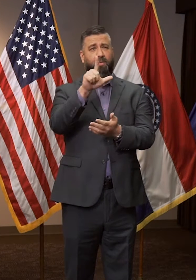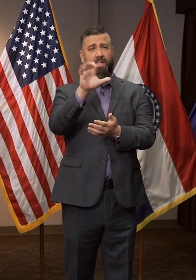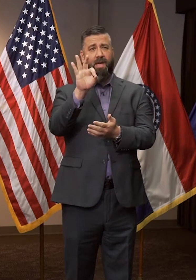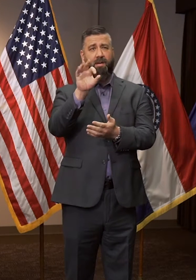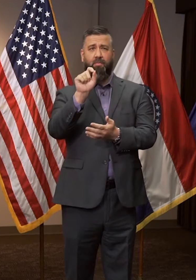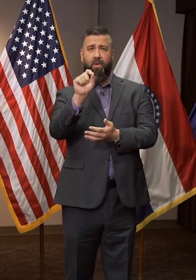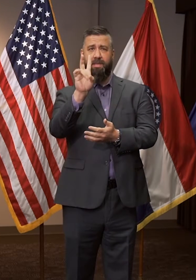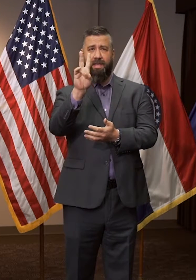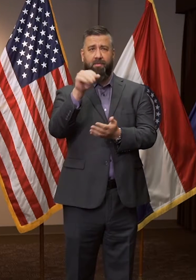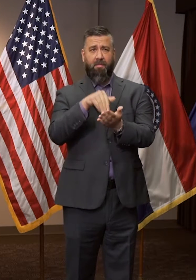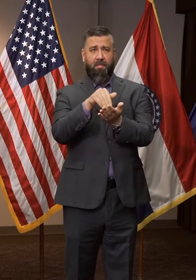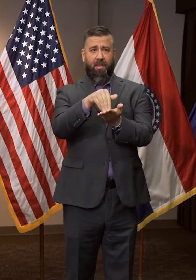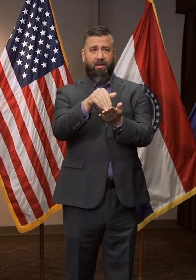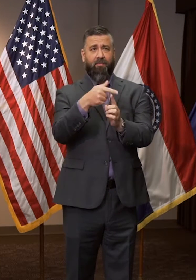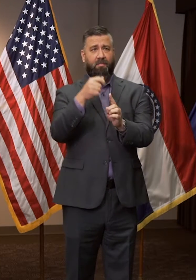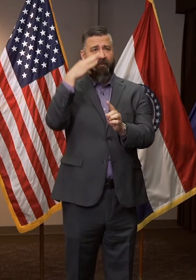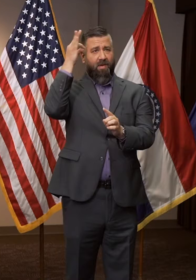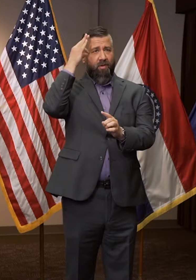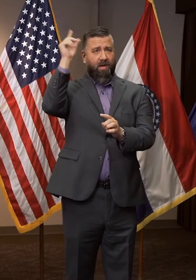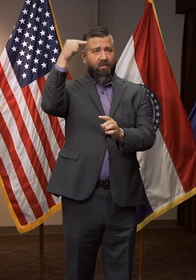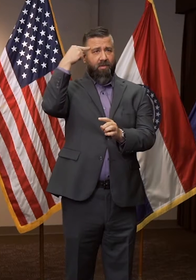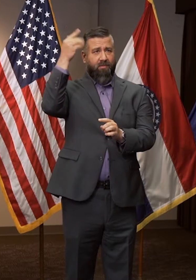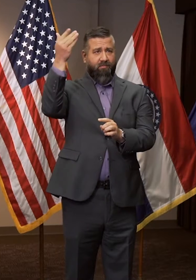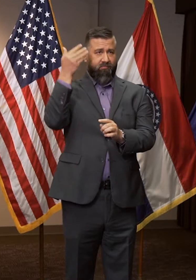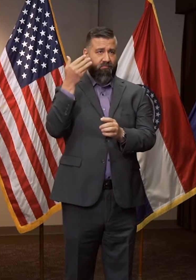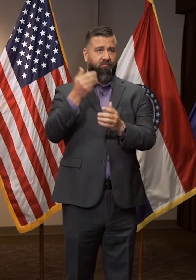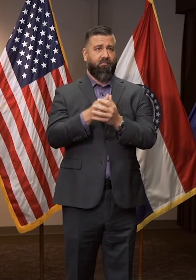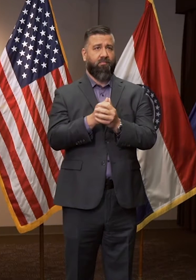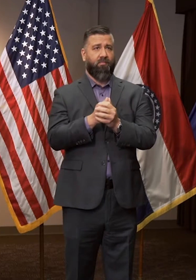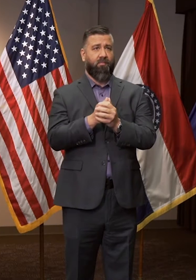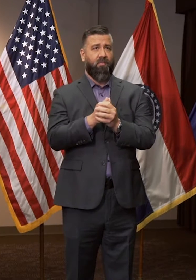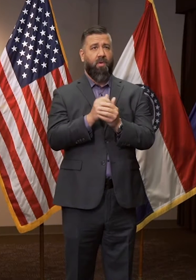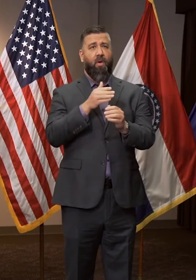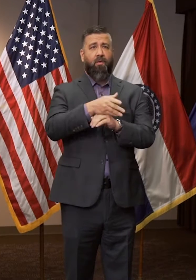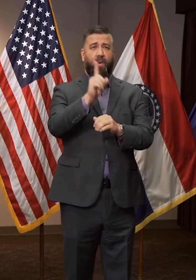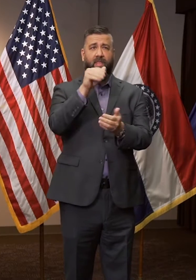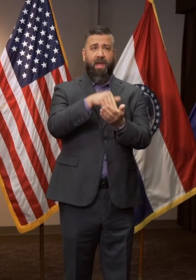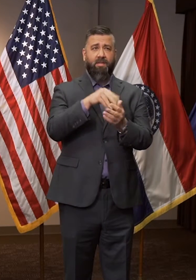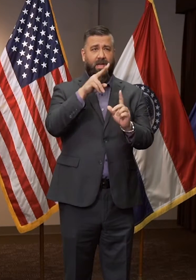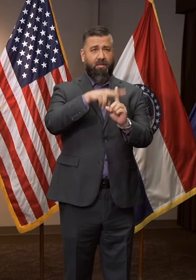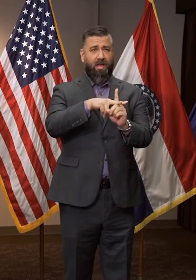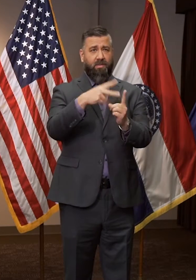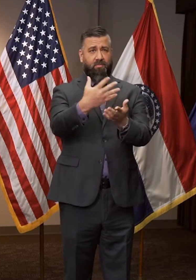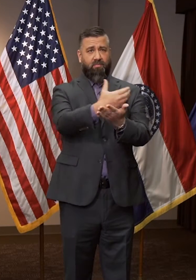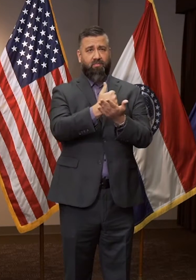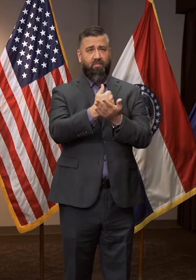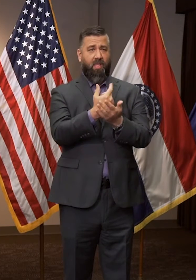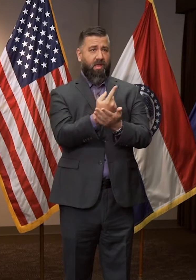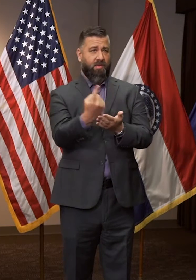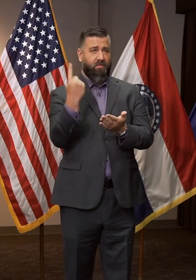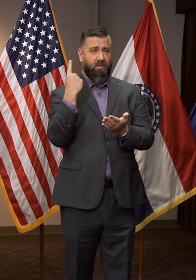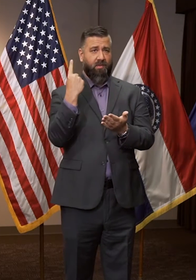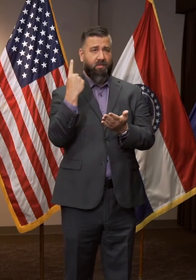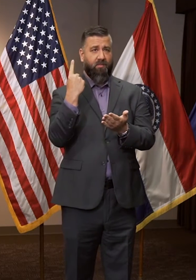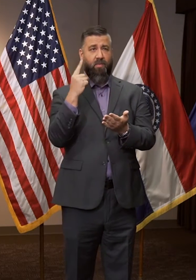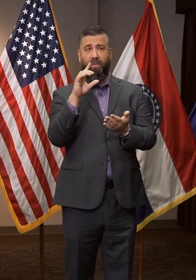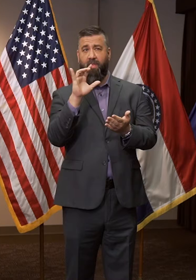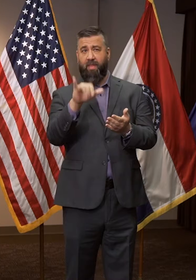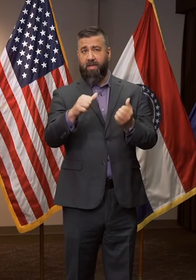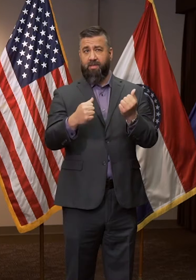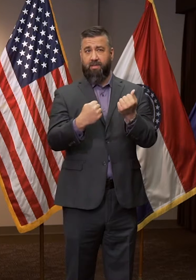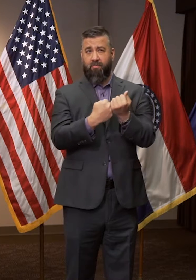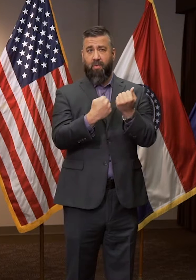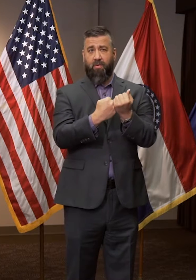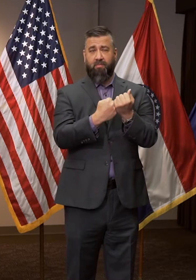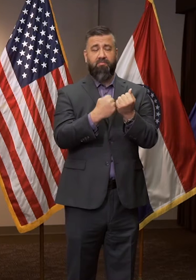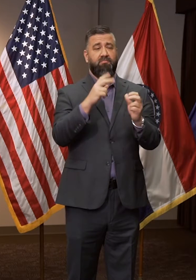Over 1,000 applications were received last week alone. And with that, residents struggling to pay bills will be able to